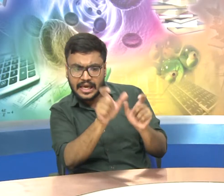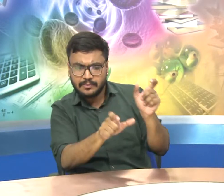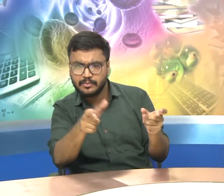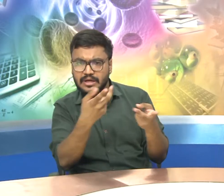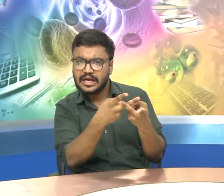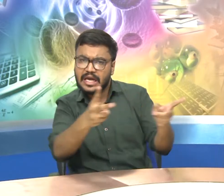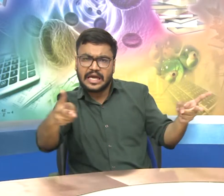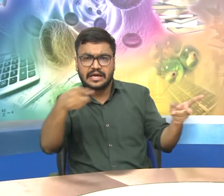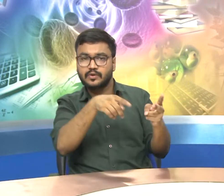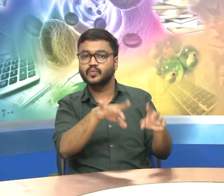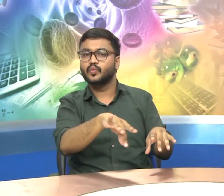nature.